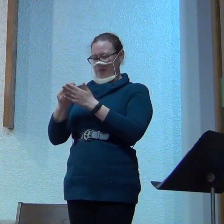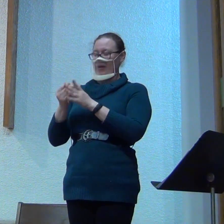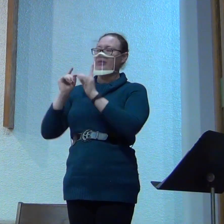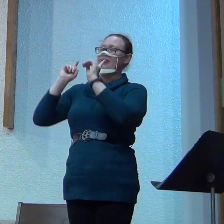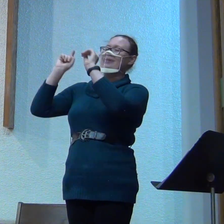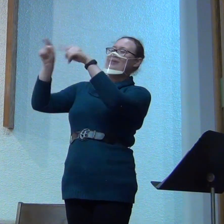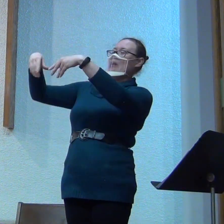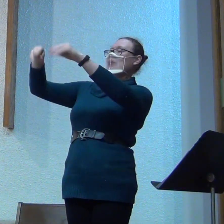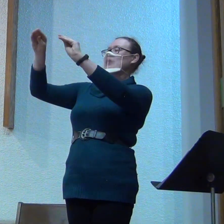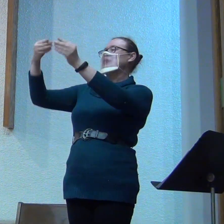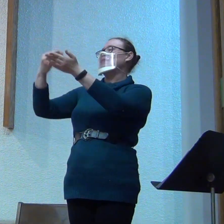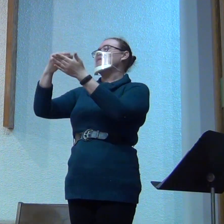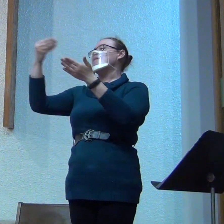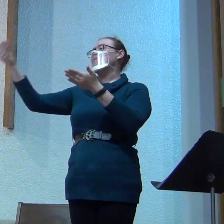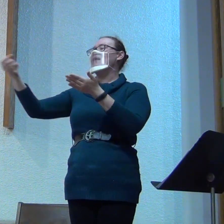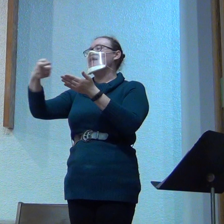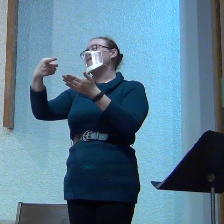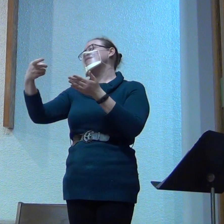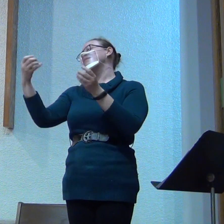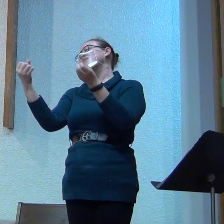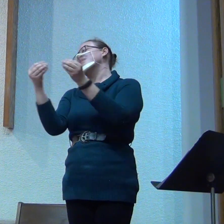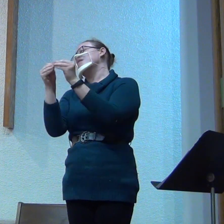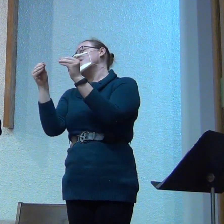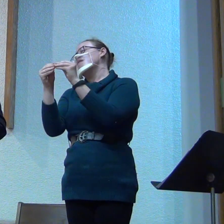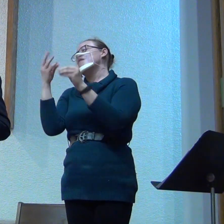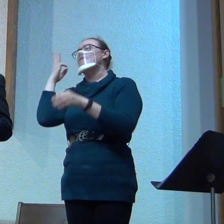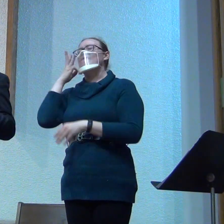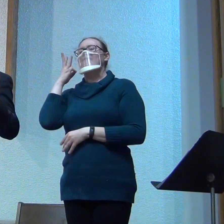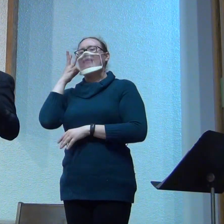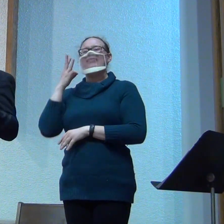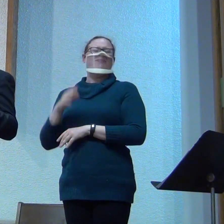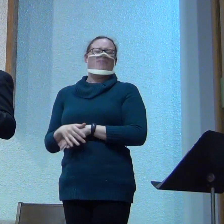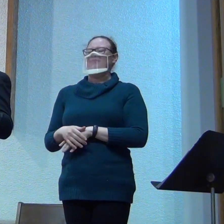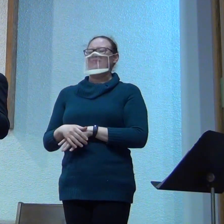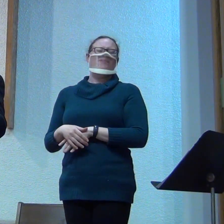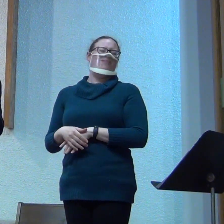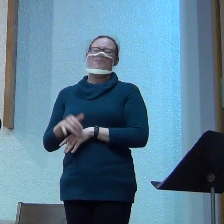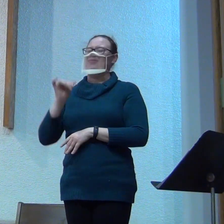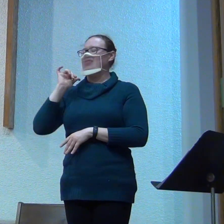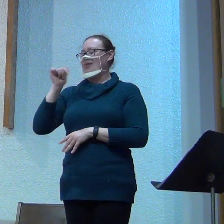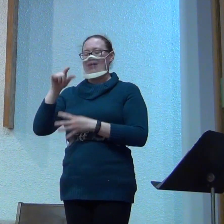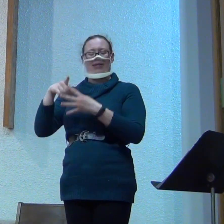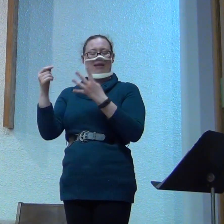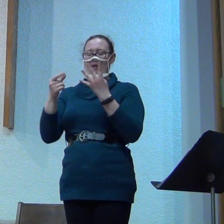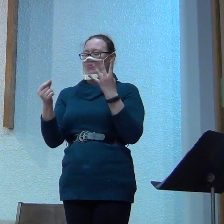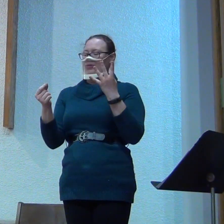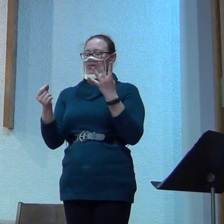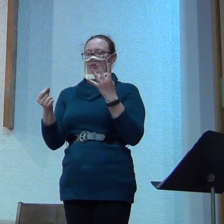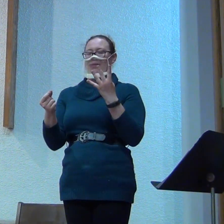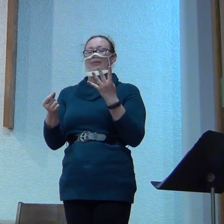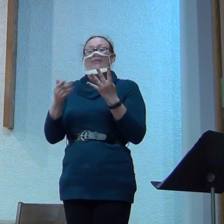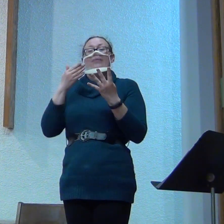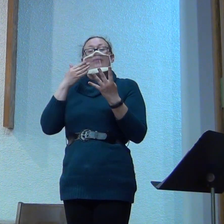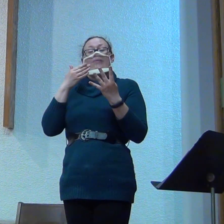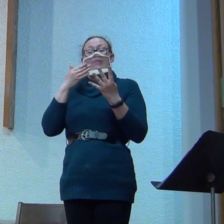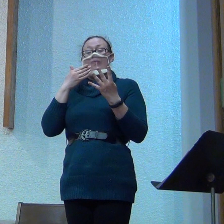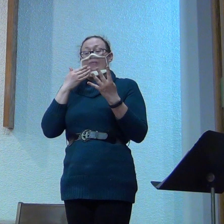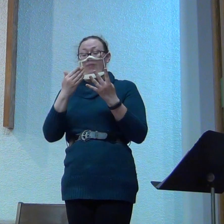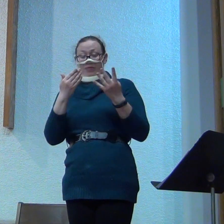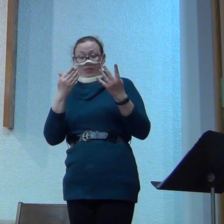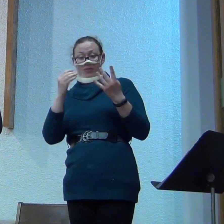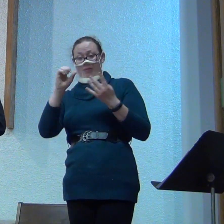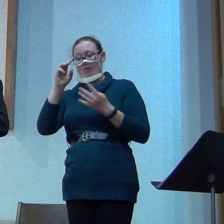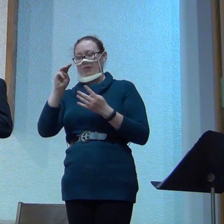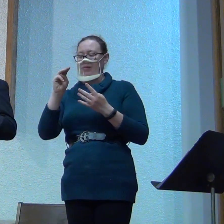and pick up a few cases of wine. That was not on the table. So a miraculous solution was